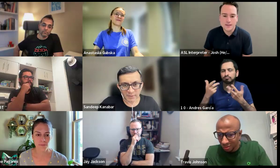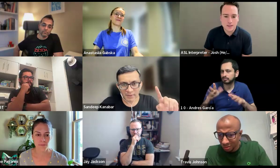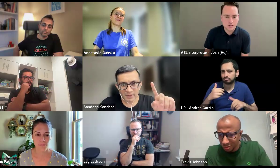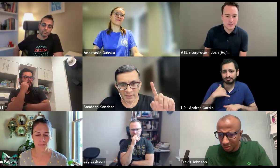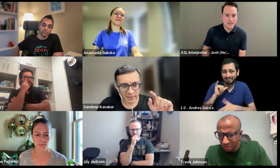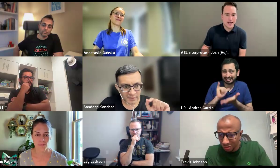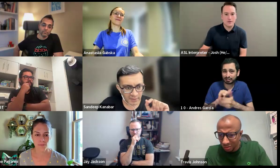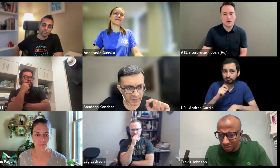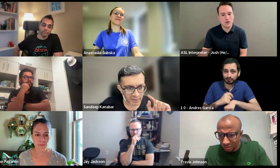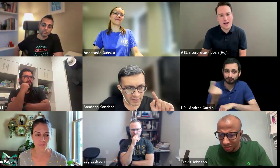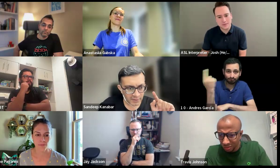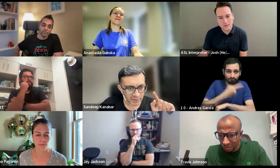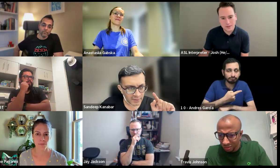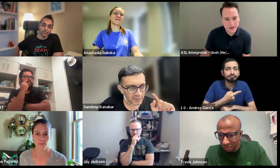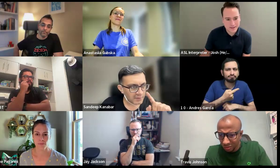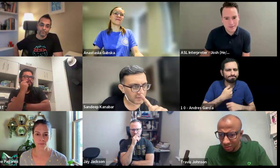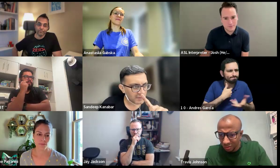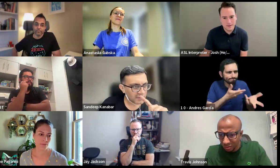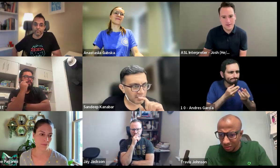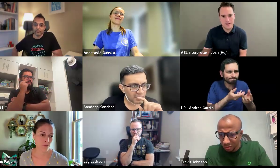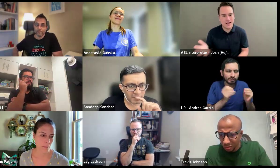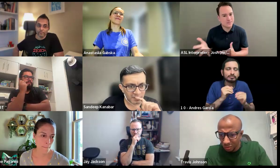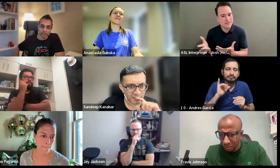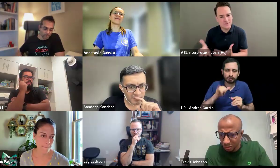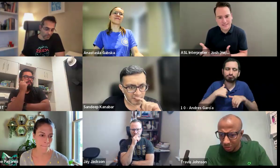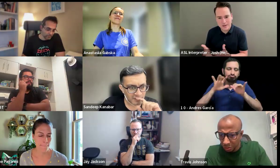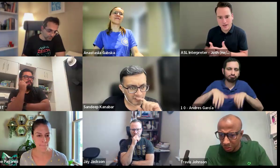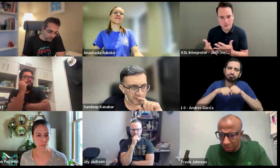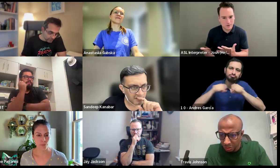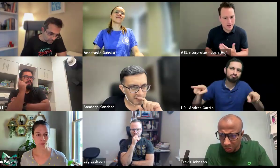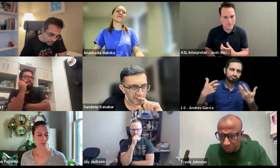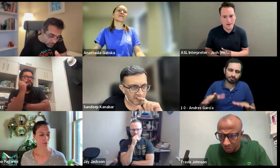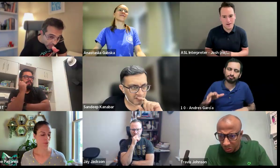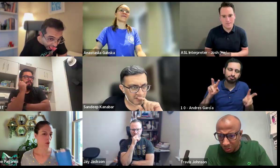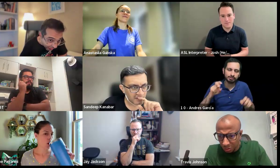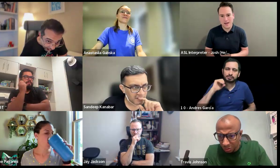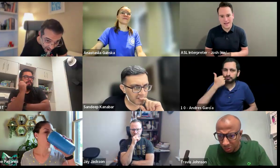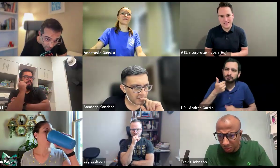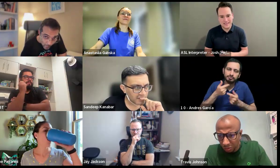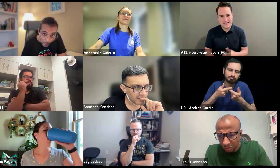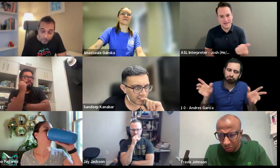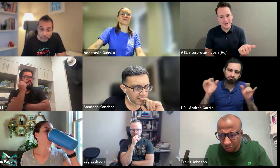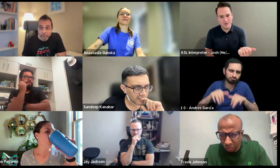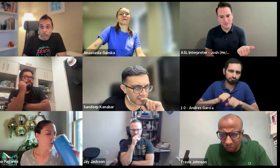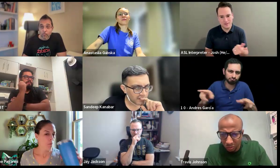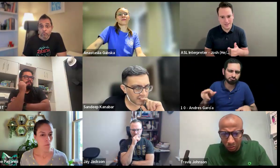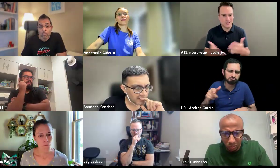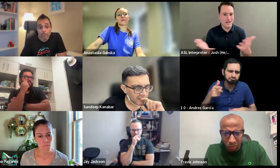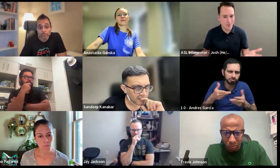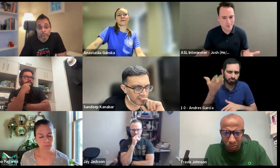This is Andres. Yeah, you're absolutely correct, Catherine. And that specific day when I showed up, I did send out like a shame